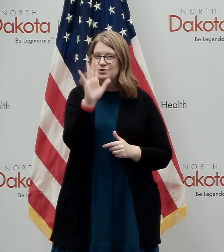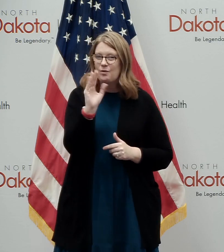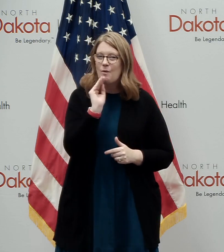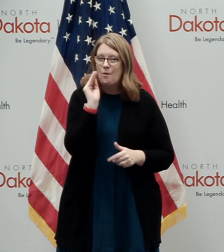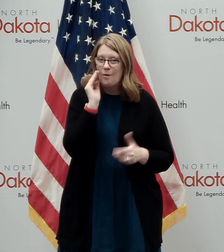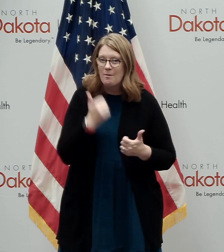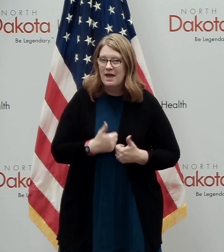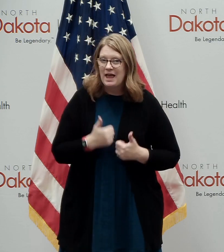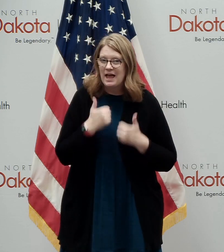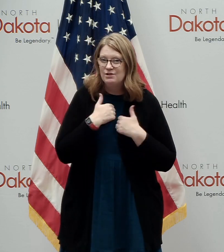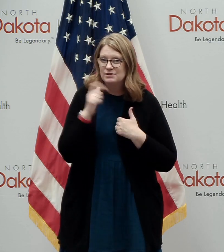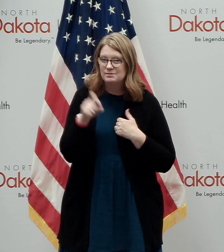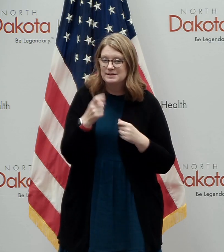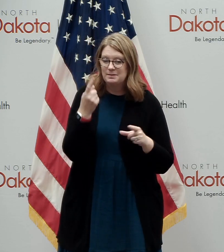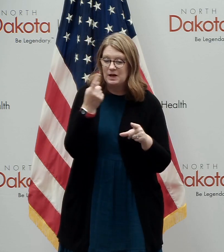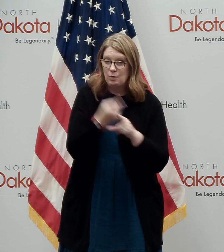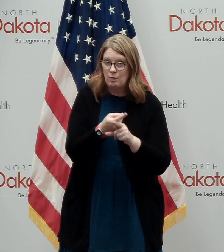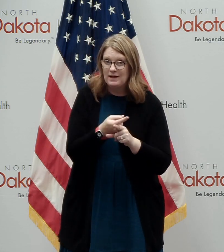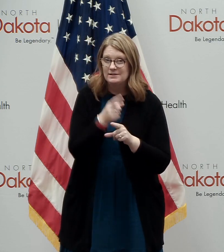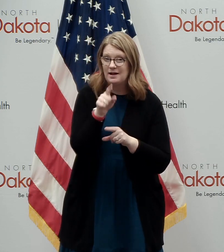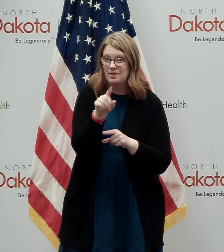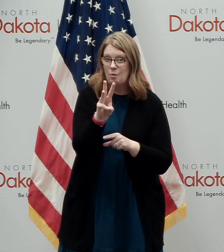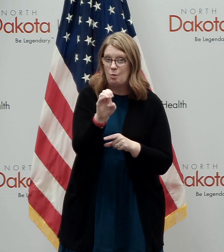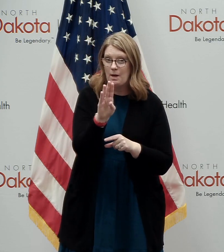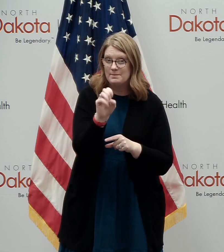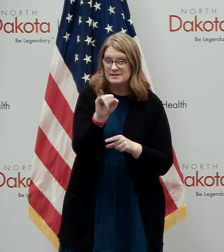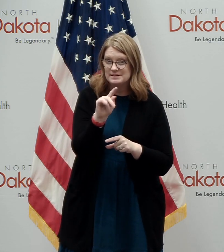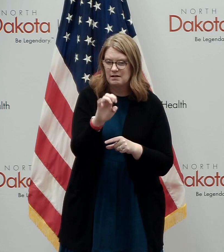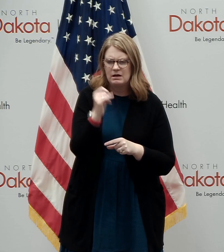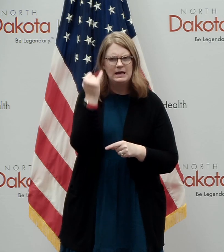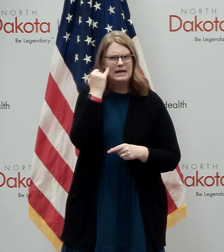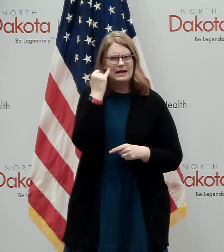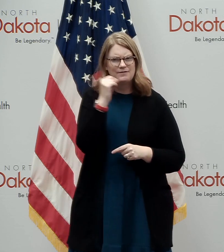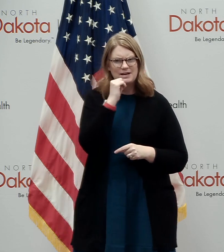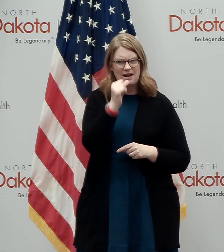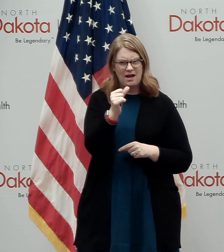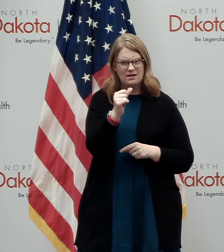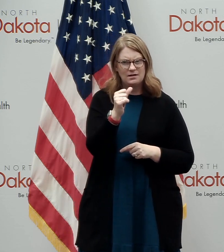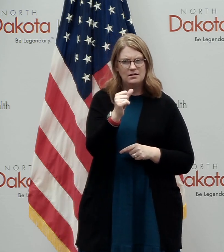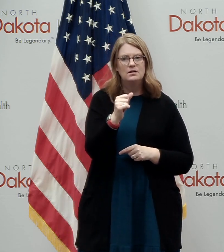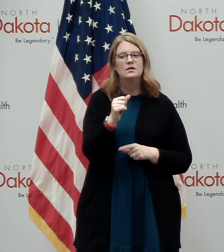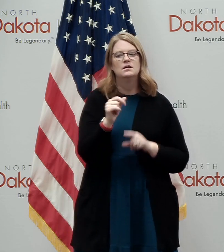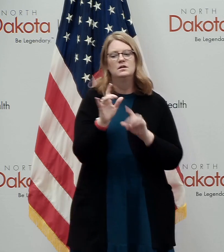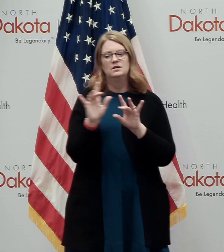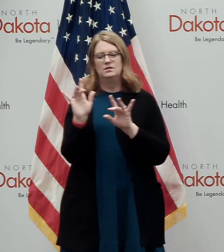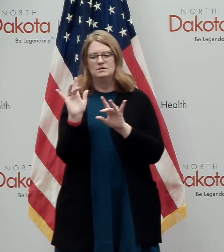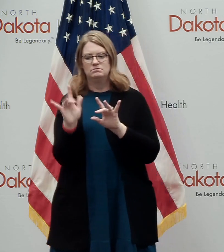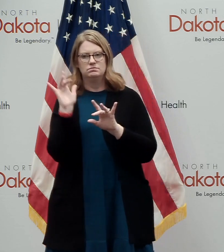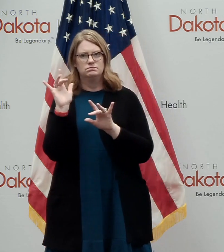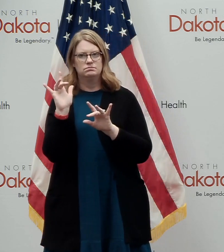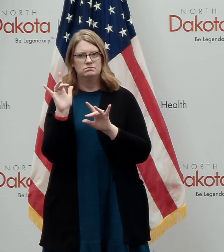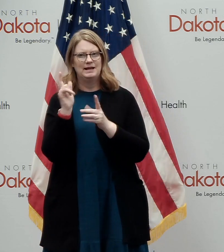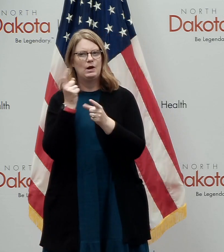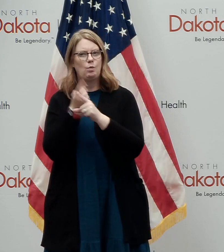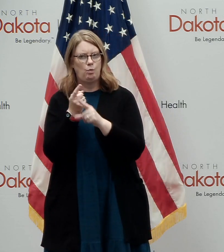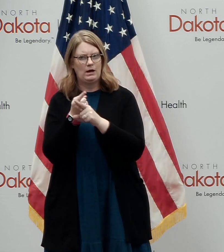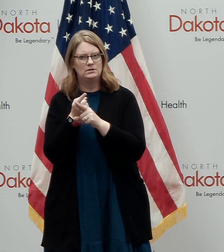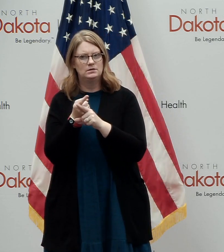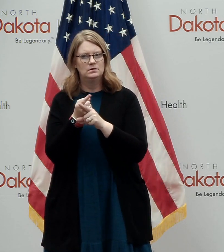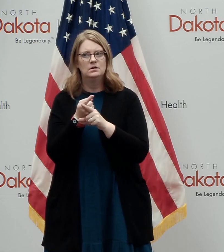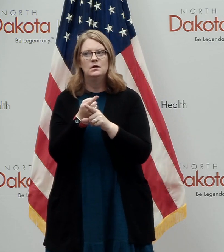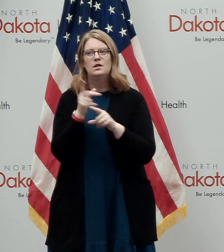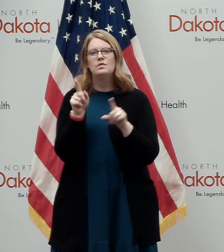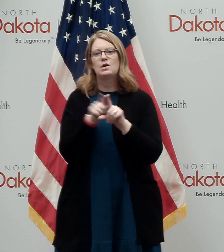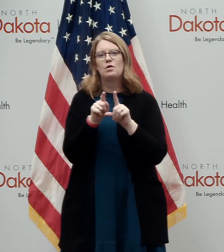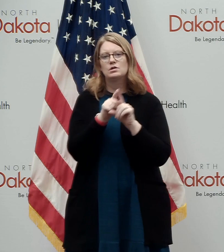on the website. And if it isn't, there's a feature that they can go through and they can correct it. This ties in